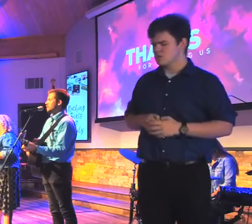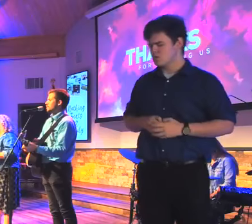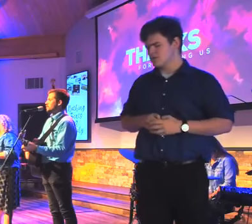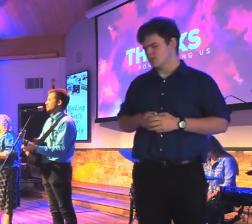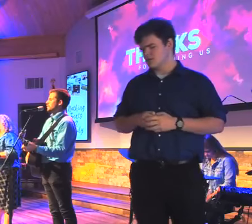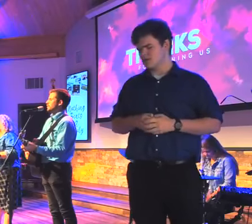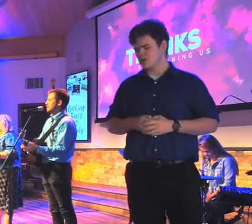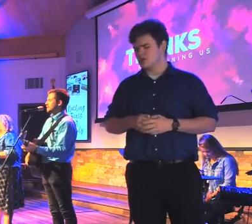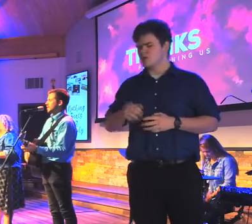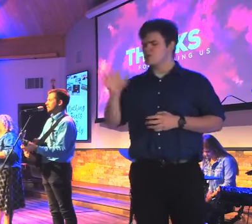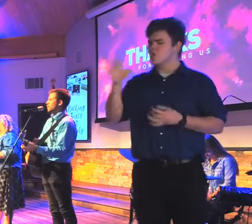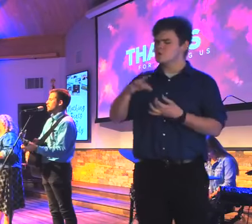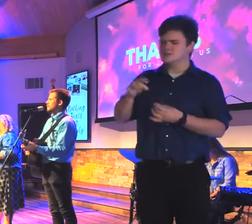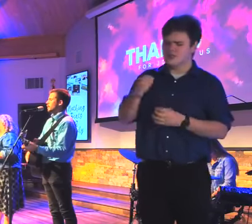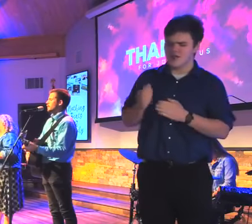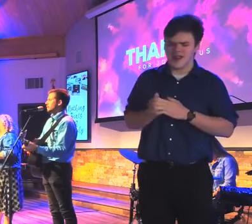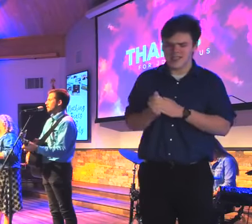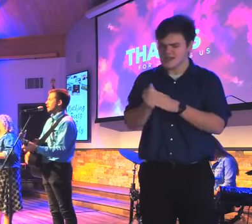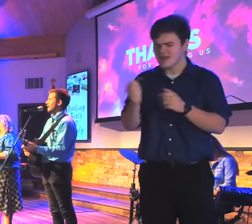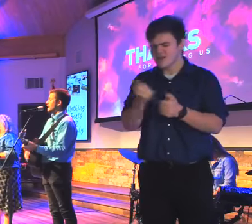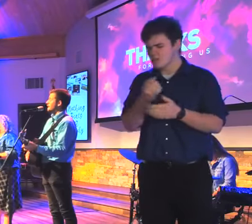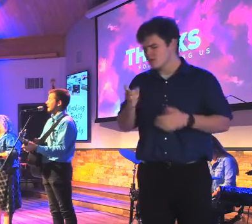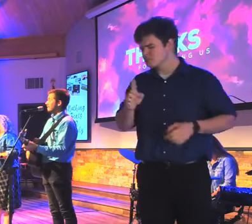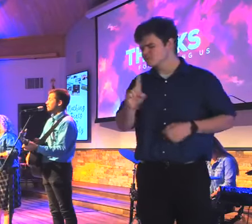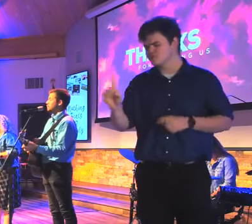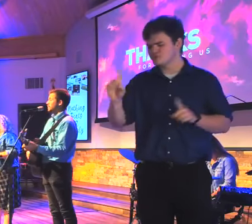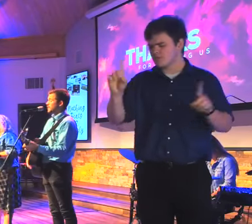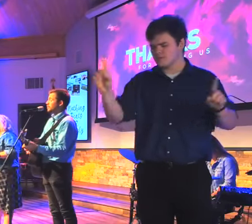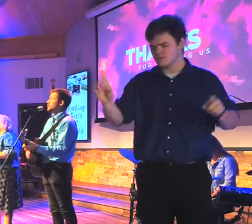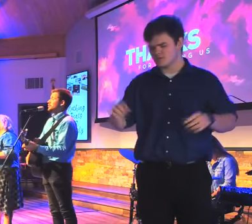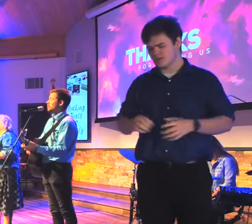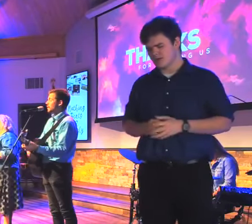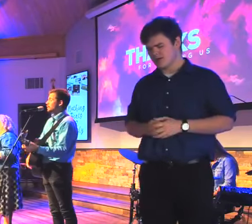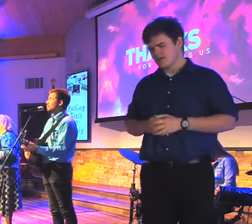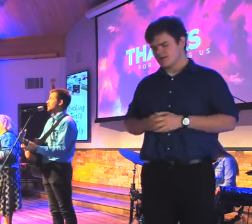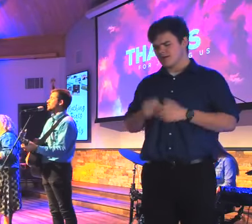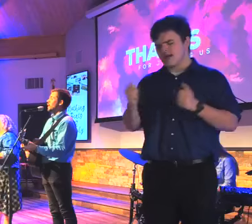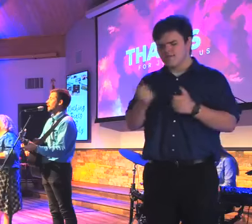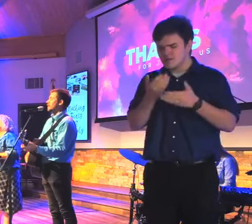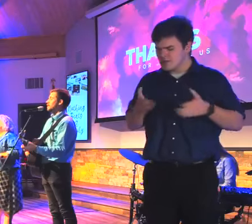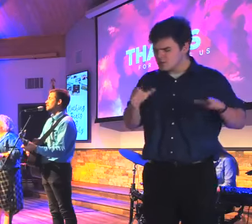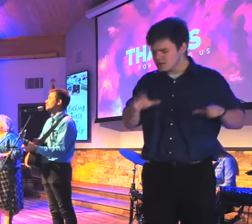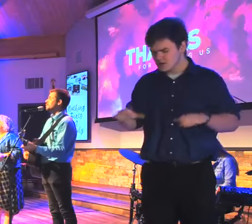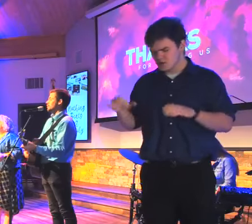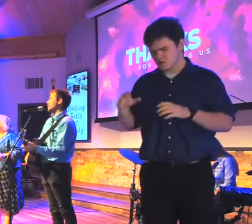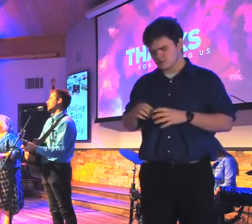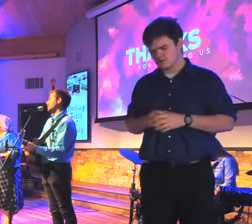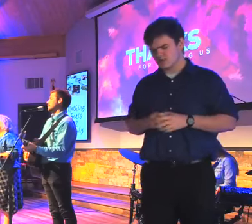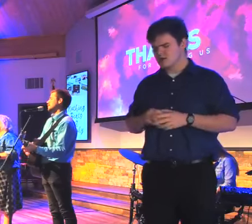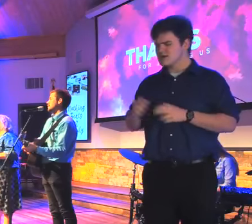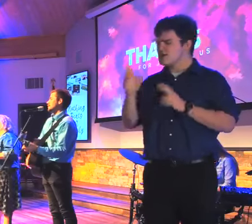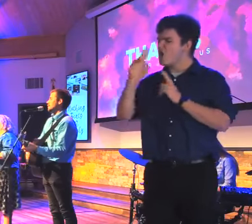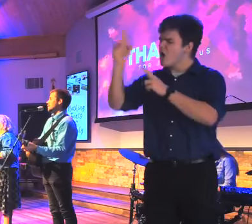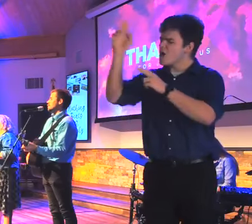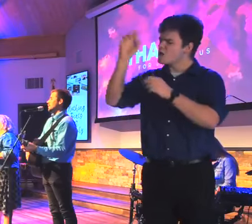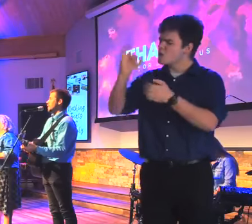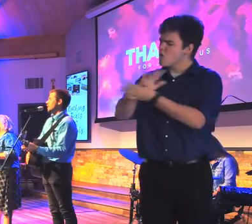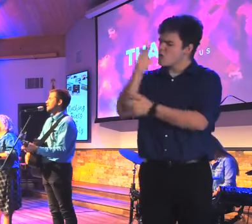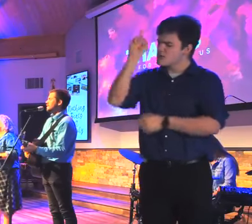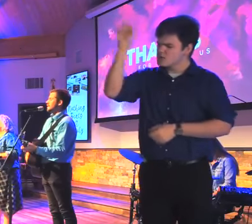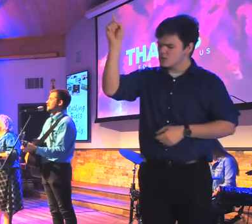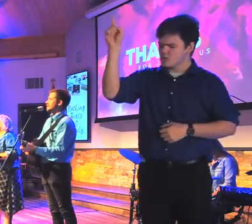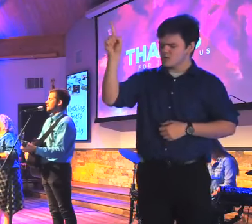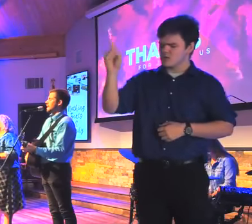God, may your spirit lead us everywhere we go, and may we, in everything we do, may we bring you honor and you glory. And we